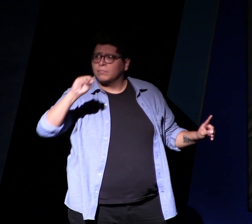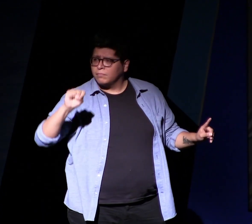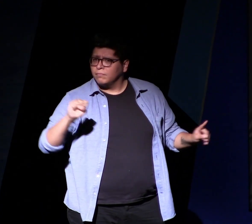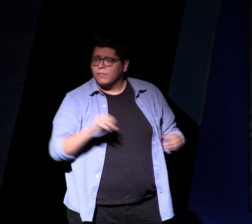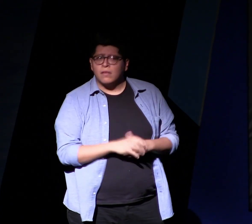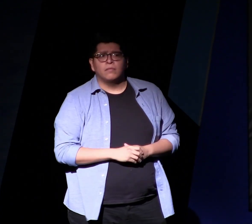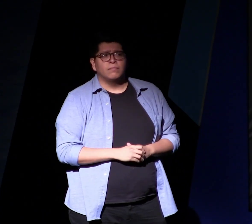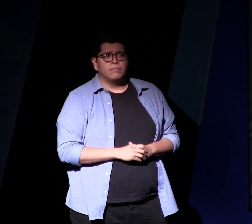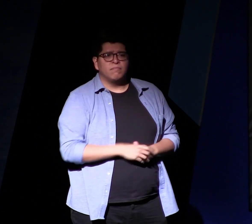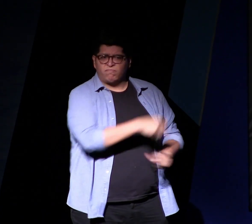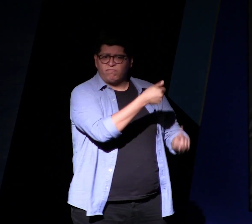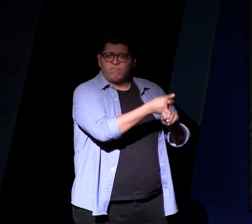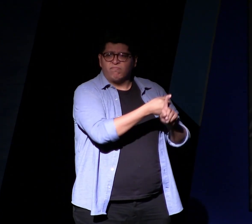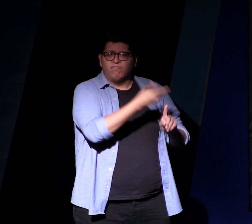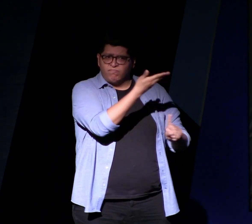John T. Williams.